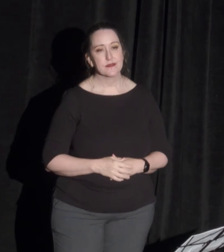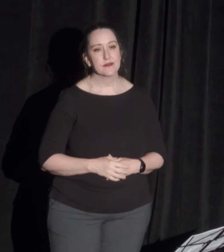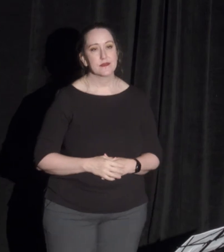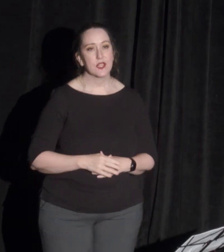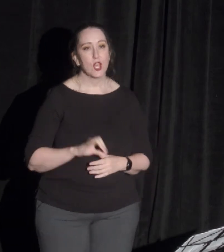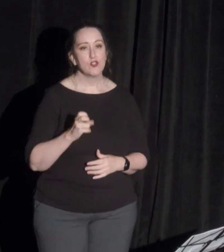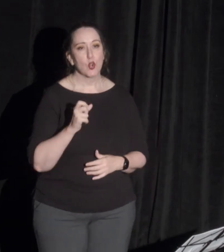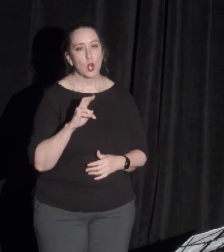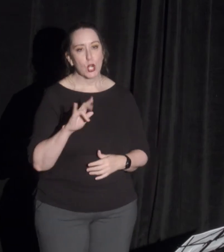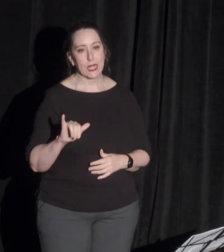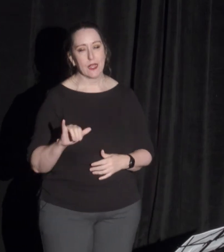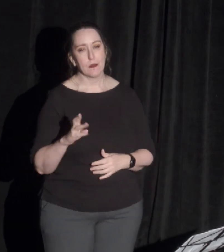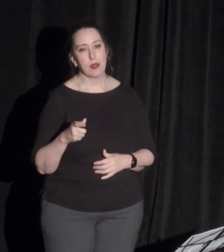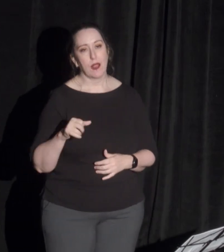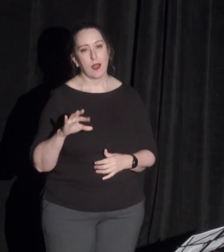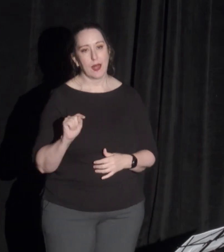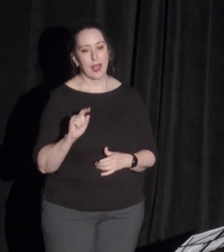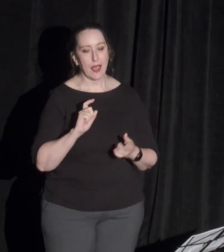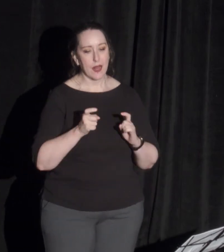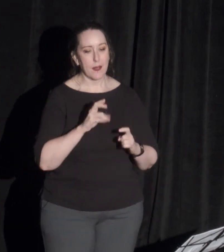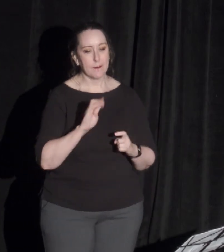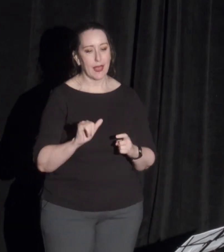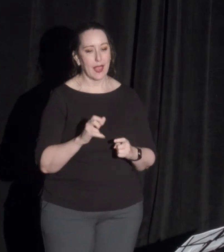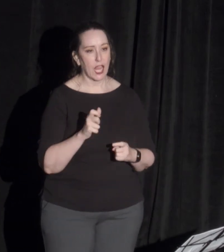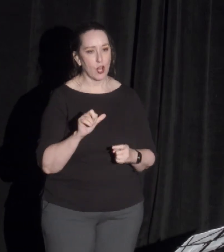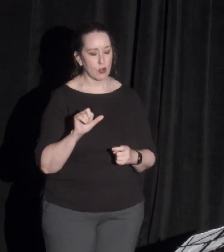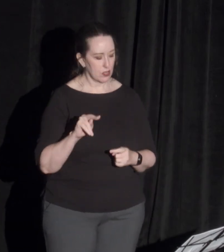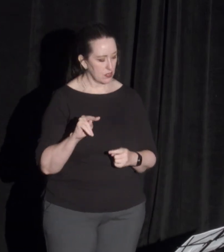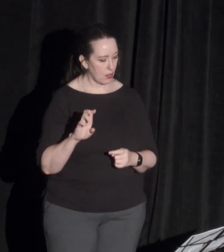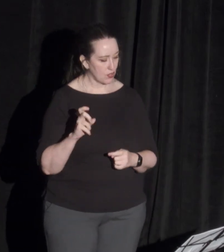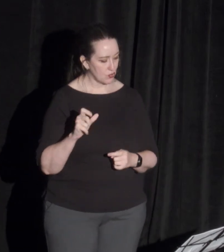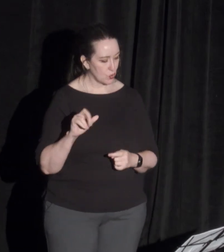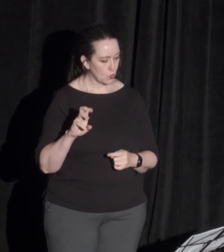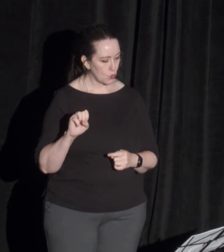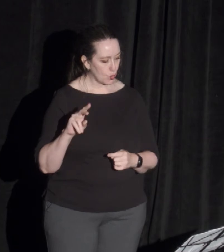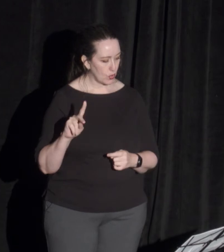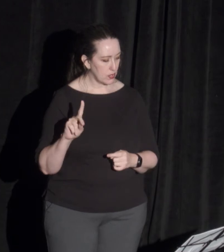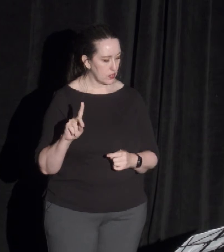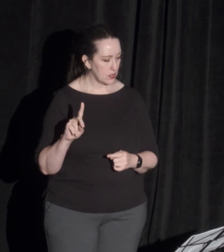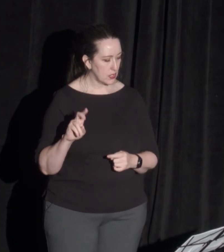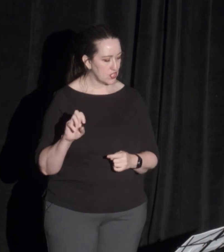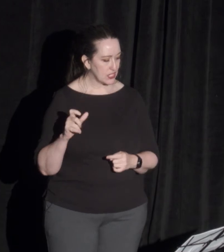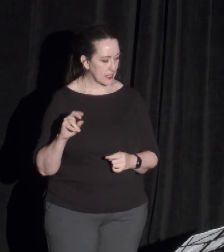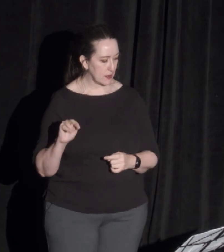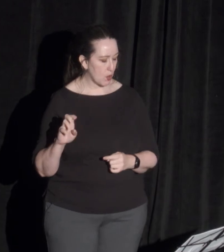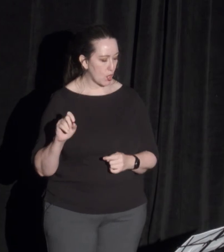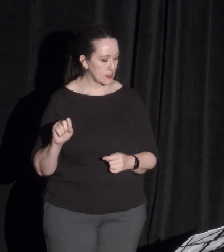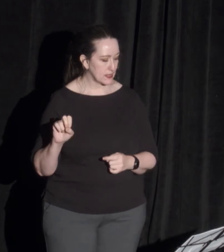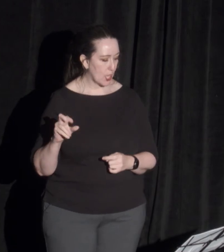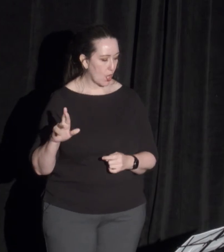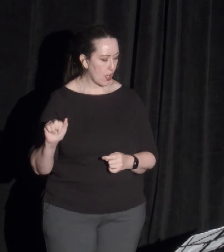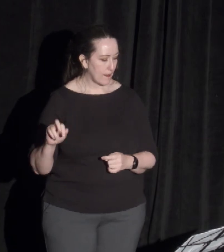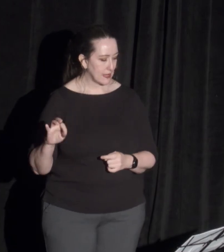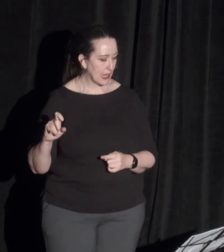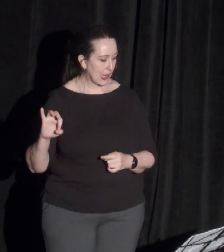Journey Planet, edited by Aaron Underwood, Jean Martin, Sarah Felix, Vanessa Applegate,